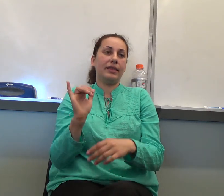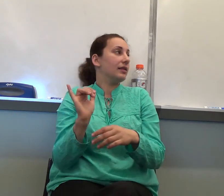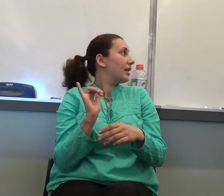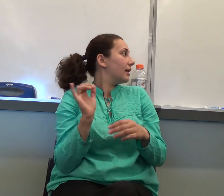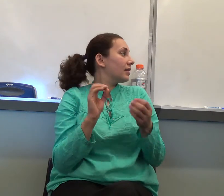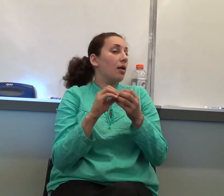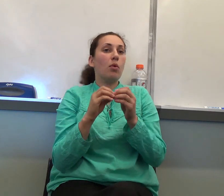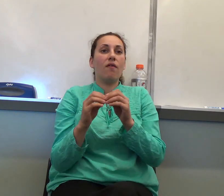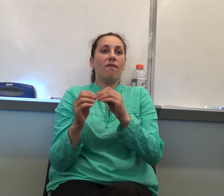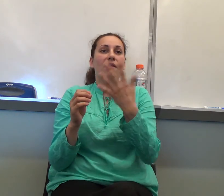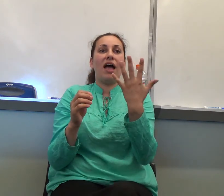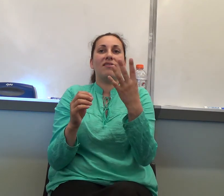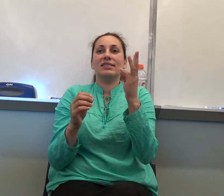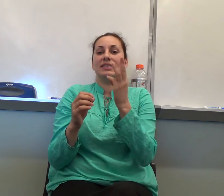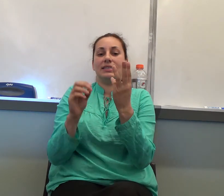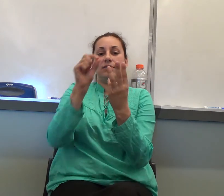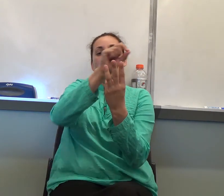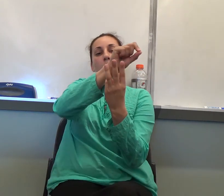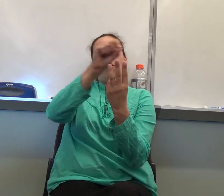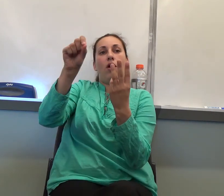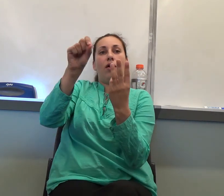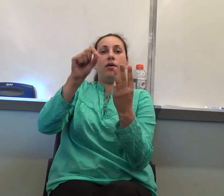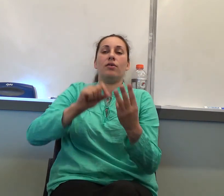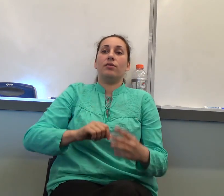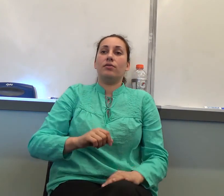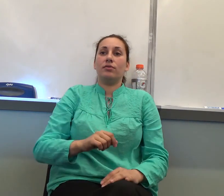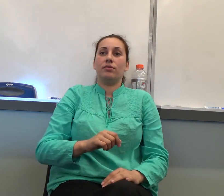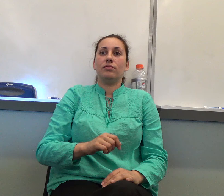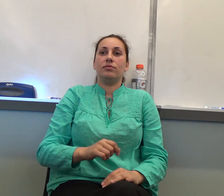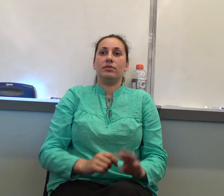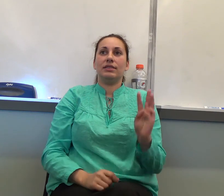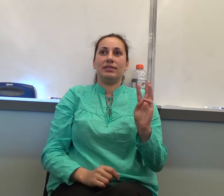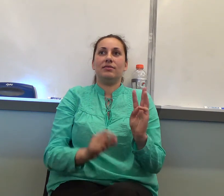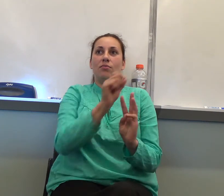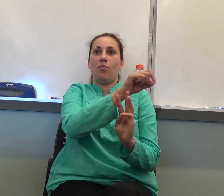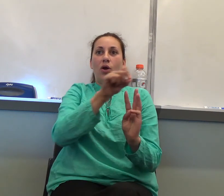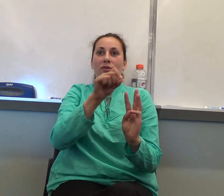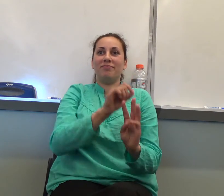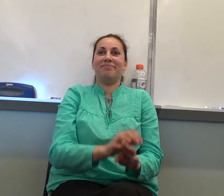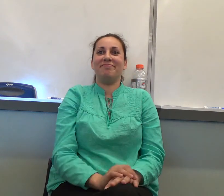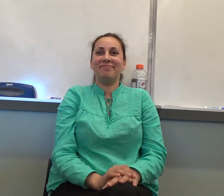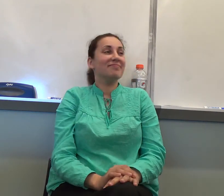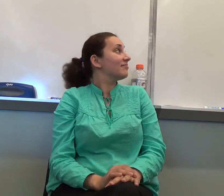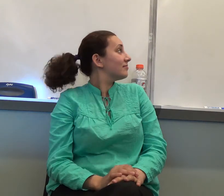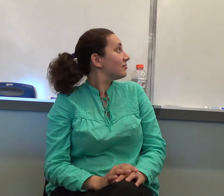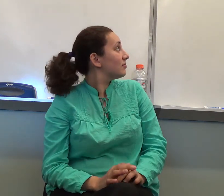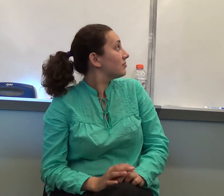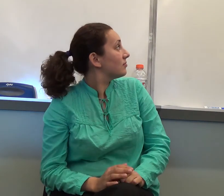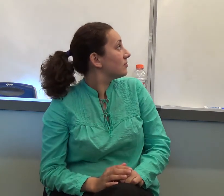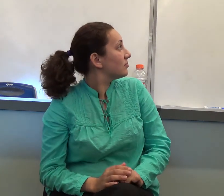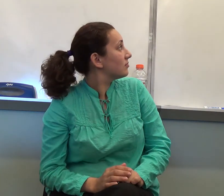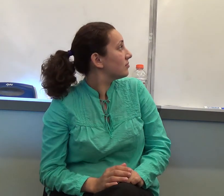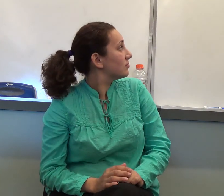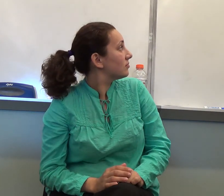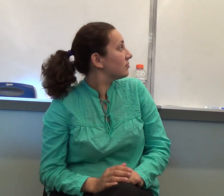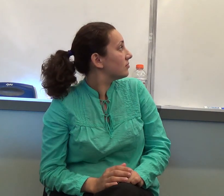So, how would we write this? Now, this is the one that's tempting to make a mistake on. Okay, the way you'd write it is